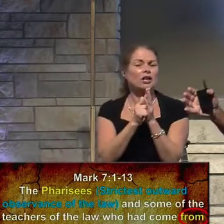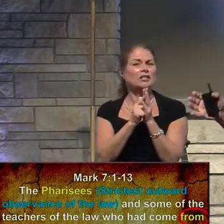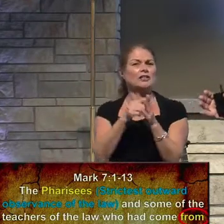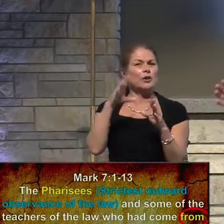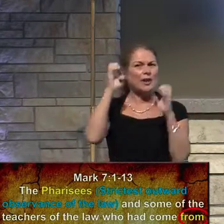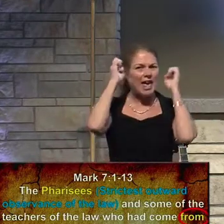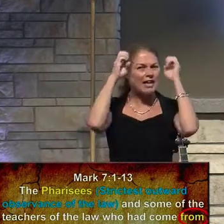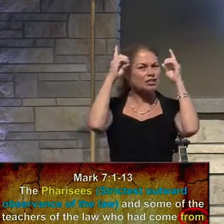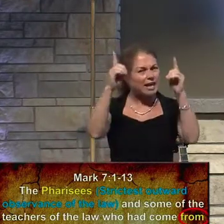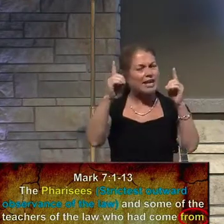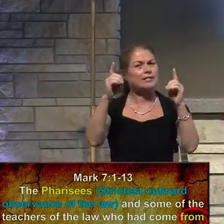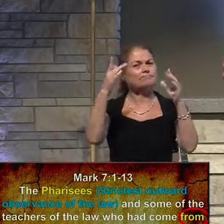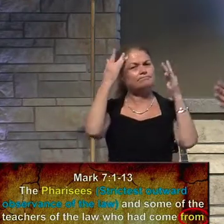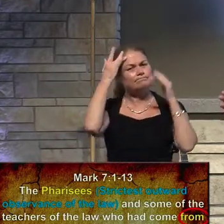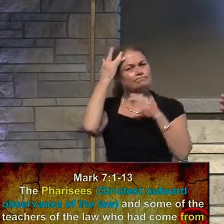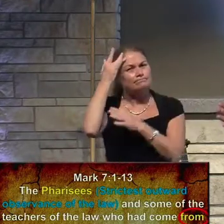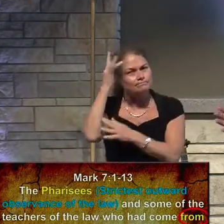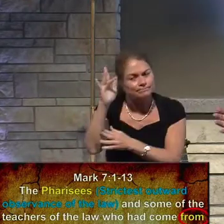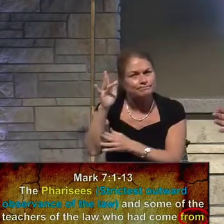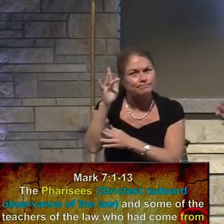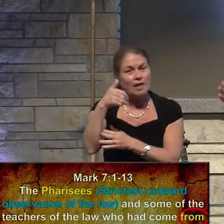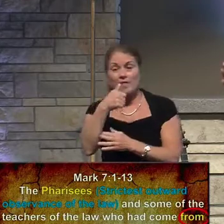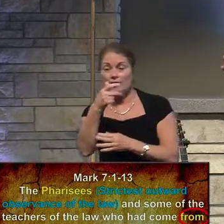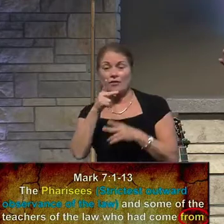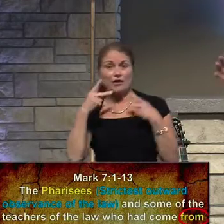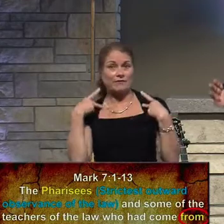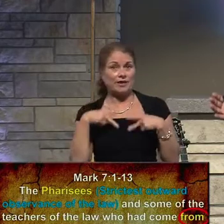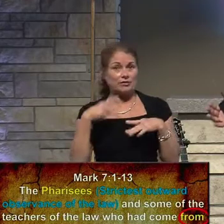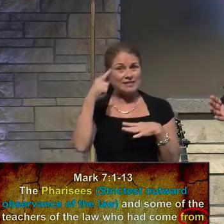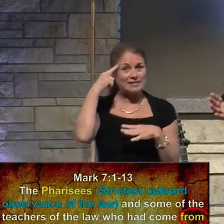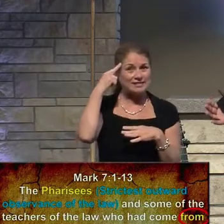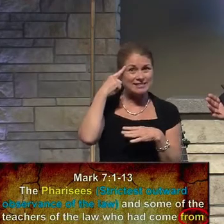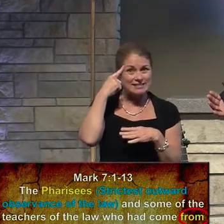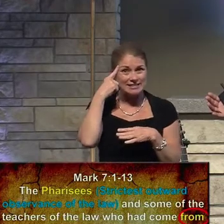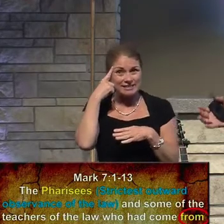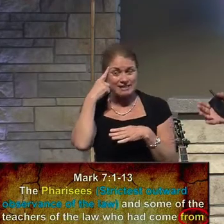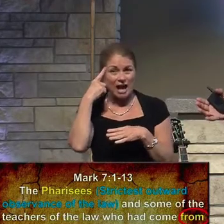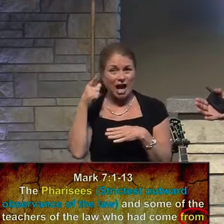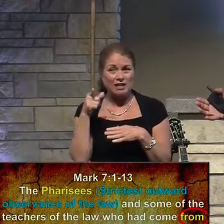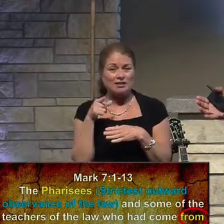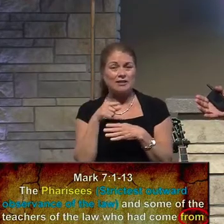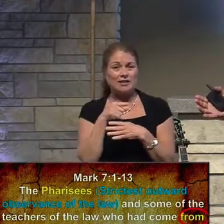well-educated, people who the other Pharisees thought, the ruling religious